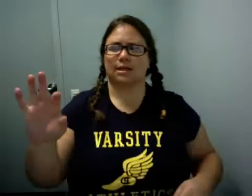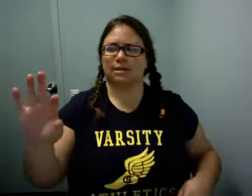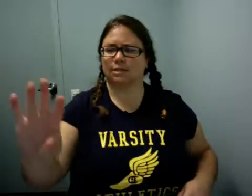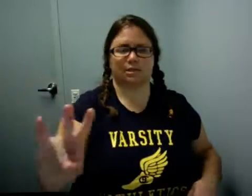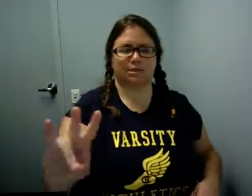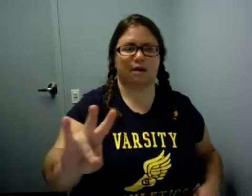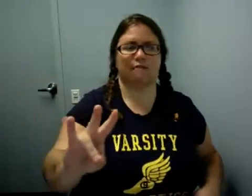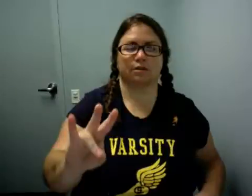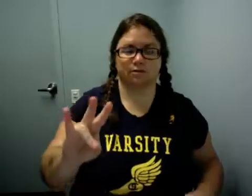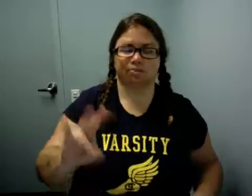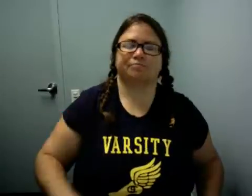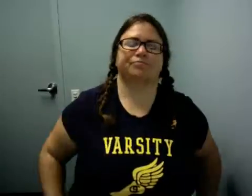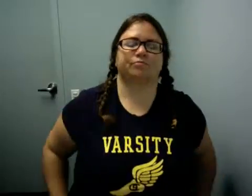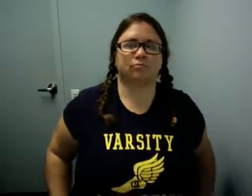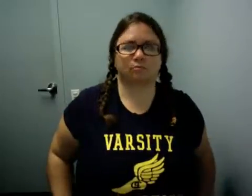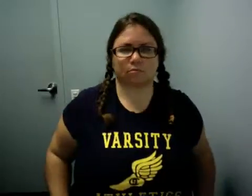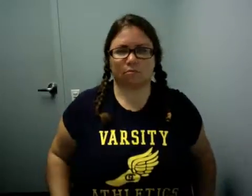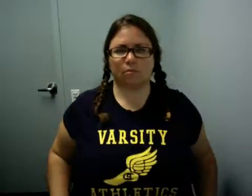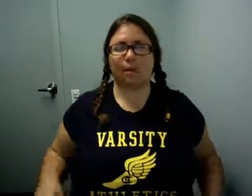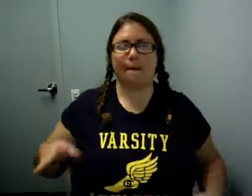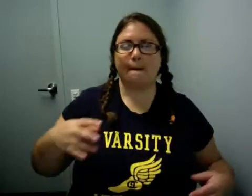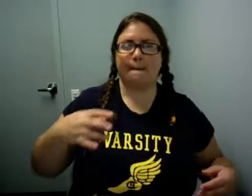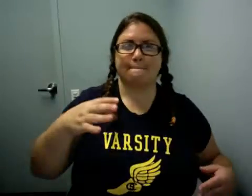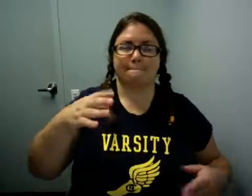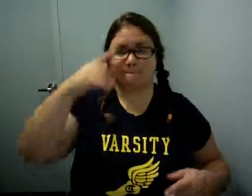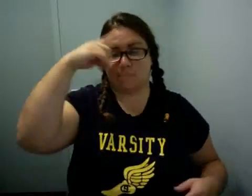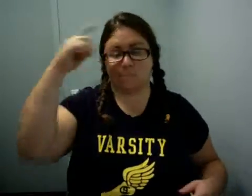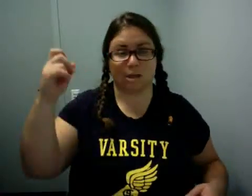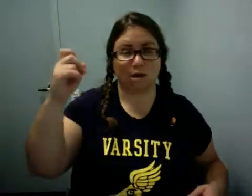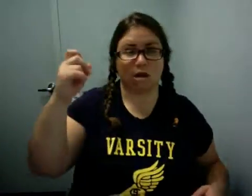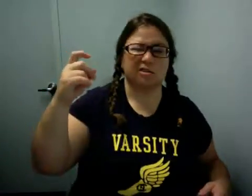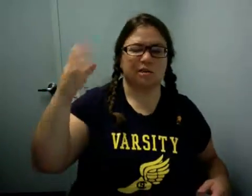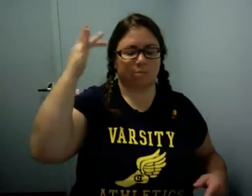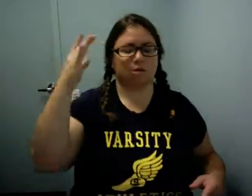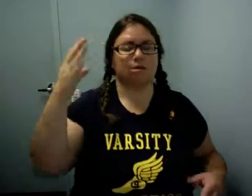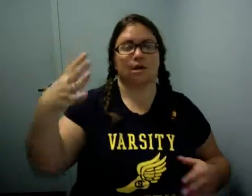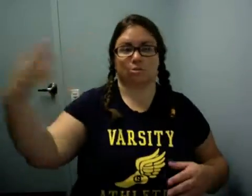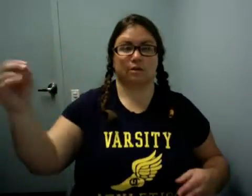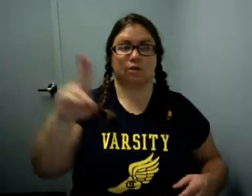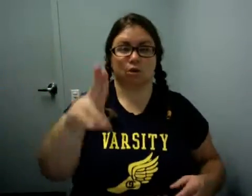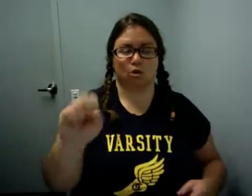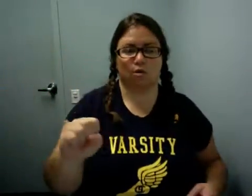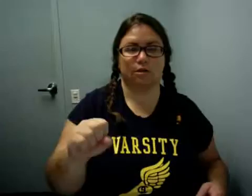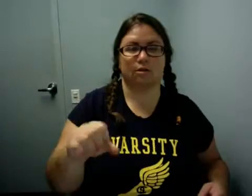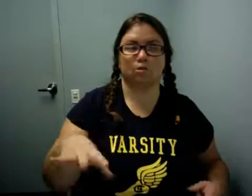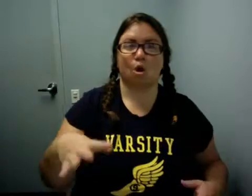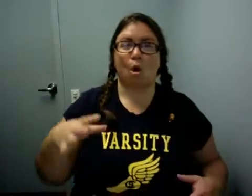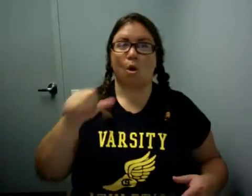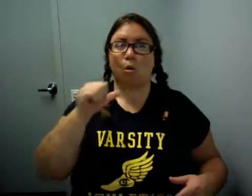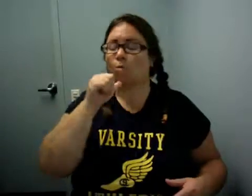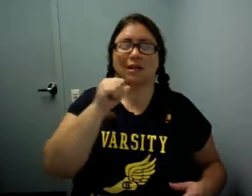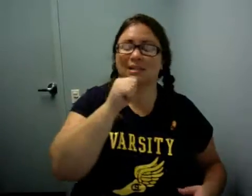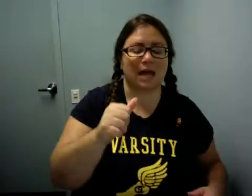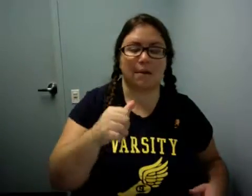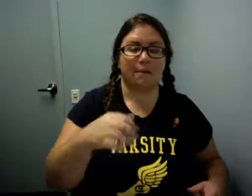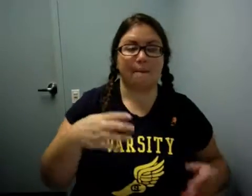it's international at this point. And my family, like all four of us were together. Occasionally we had like access to